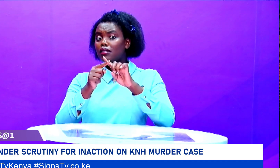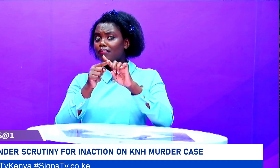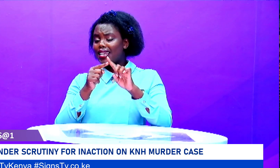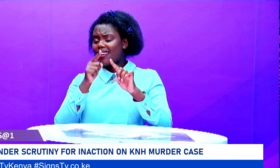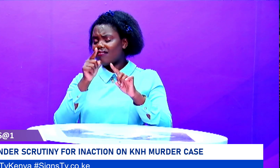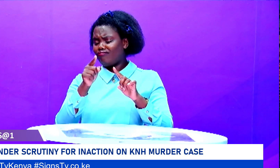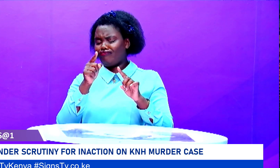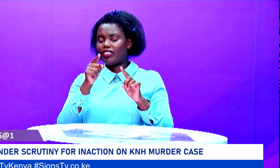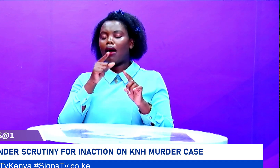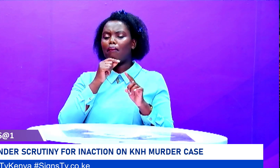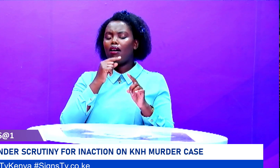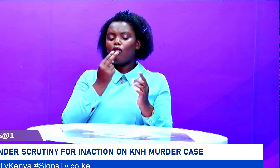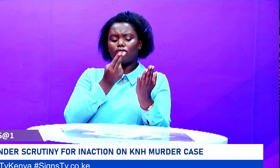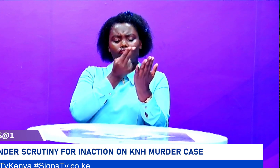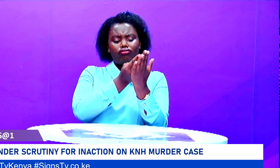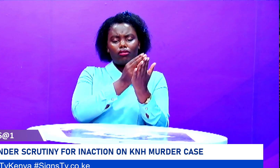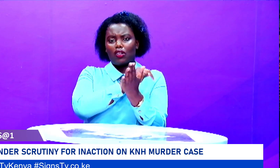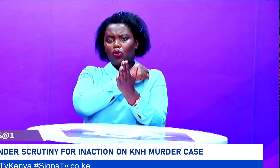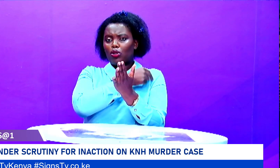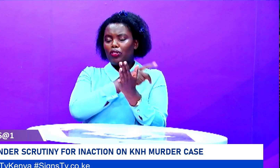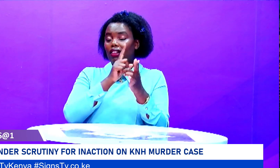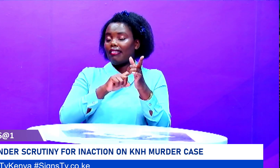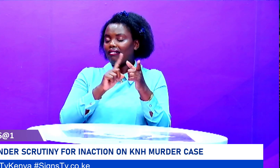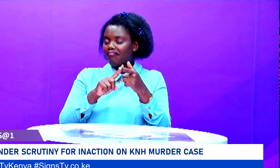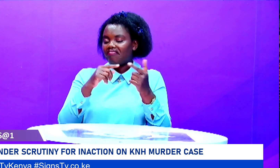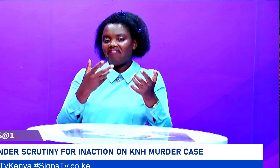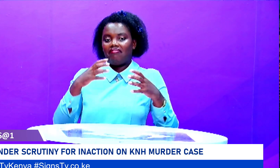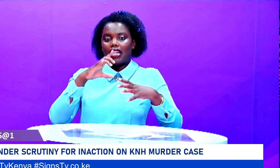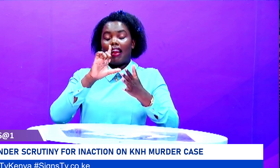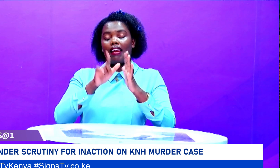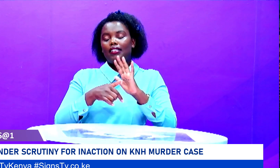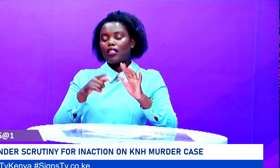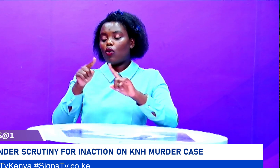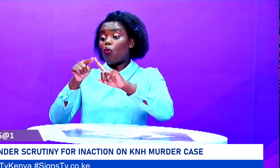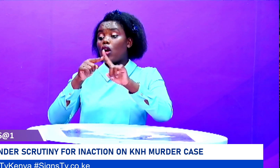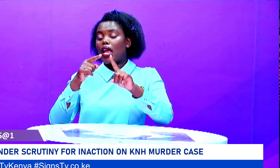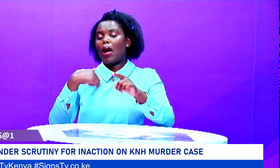From the case of Kenyatta Hospital murder, the hospital,